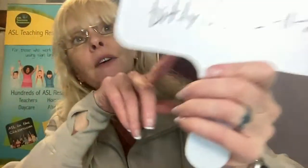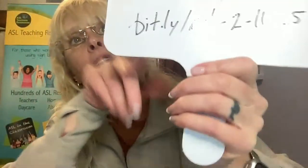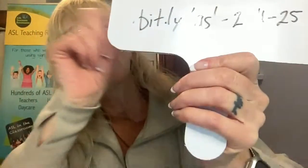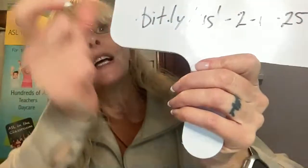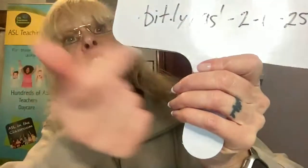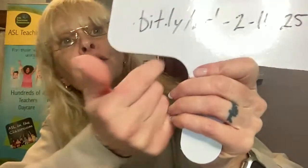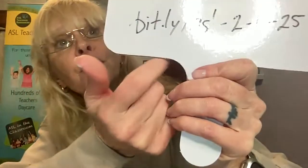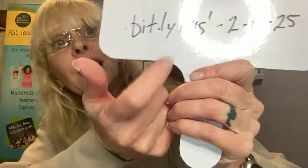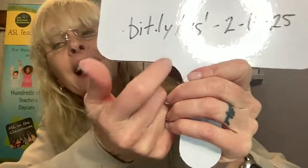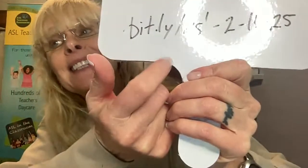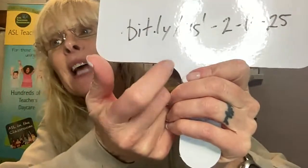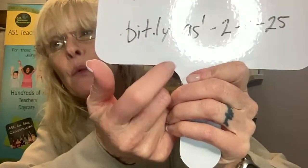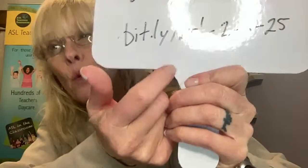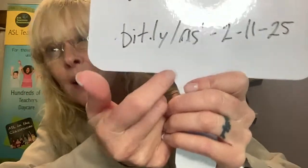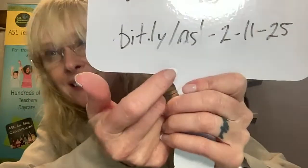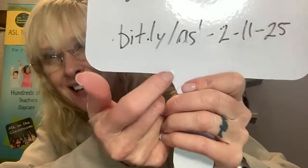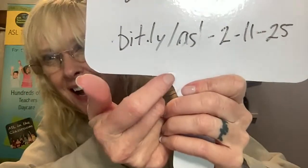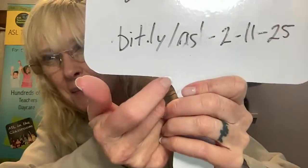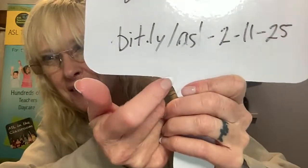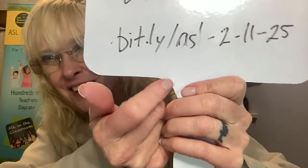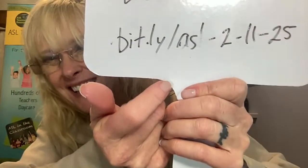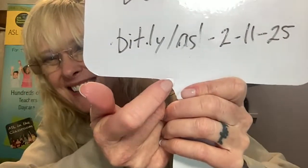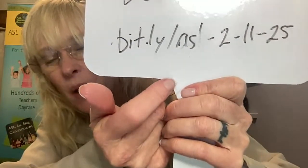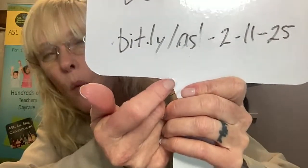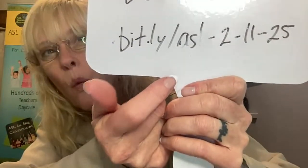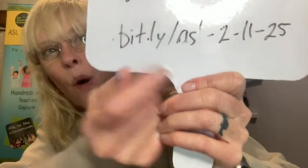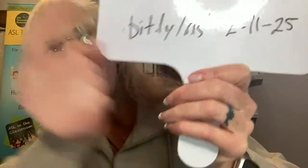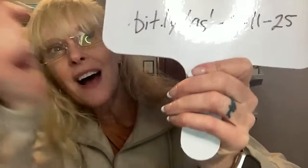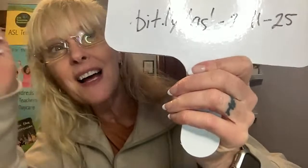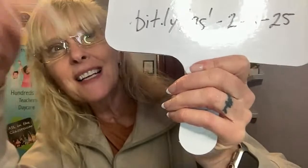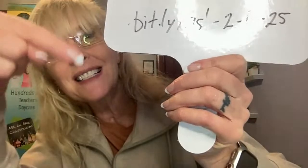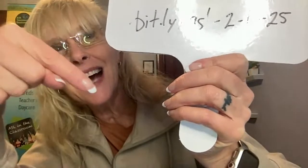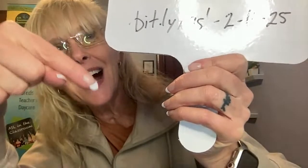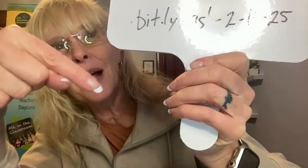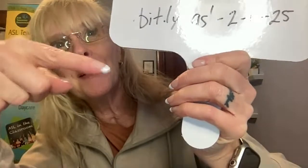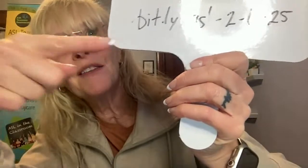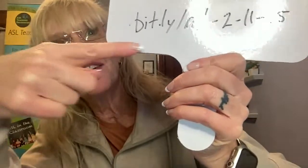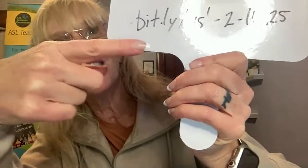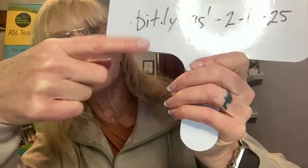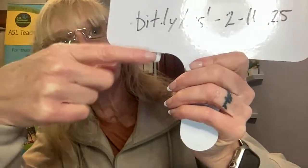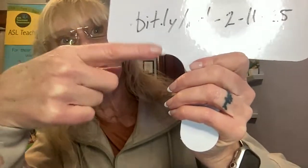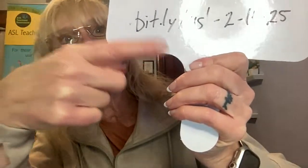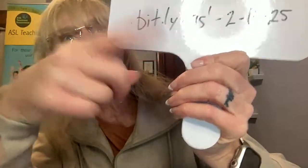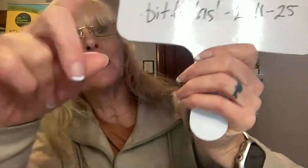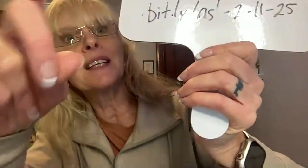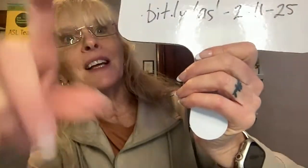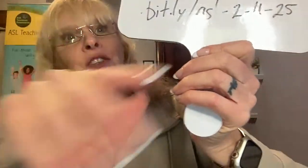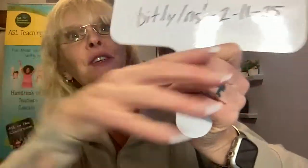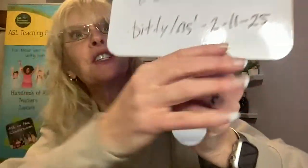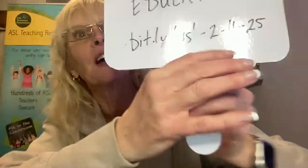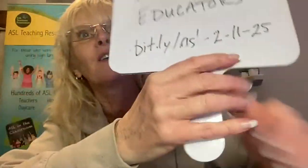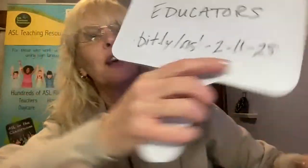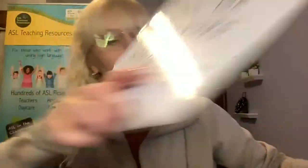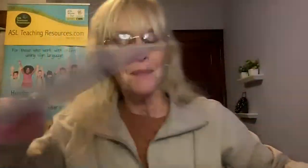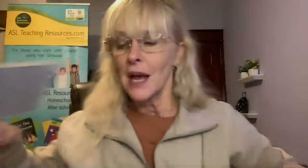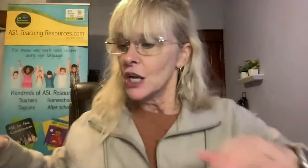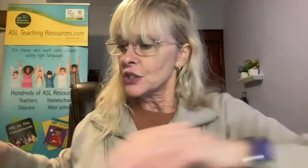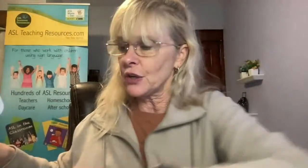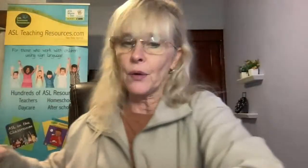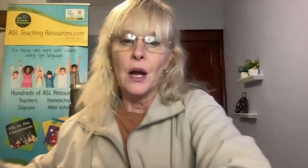here. It's free. It's a one-time event. One-time event we're going to be doing. Take a screenshot, okay? So